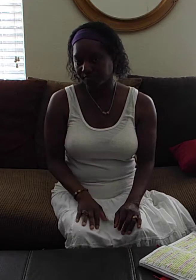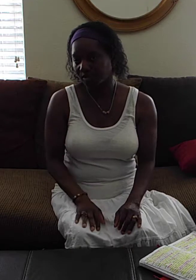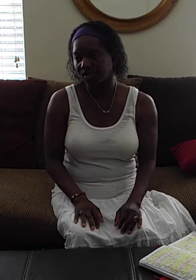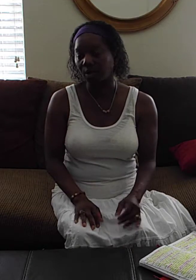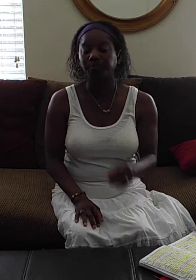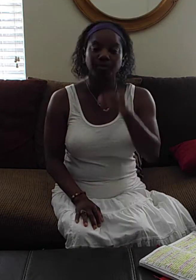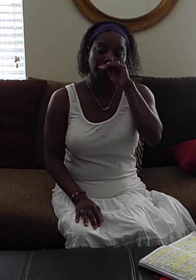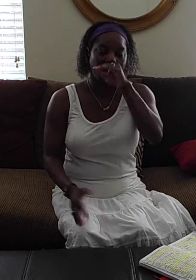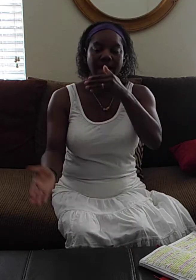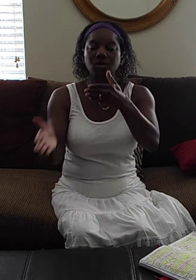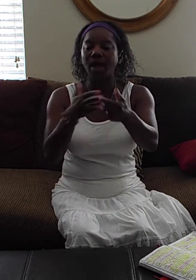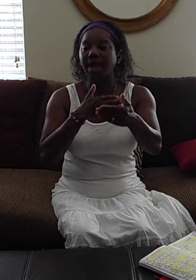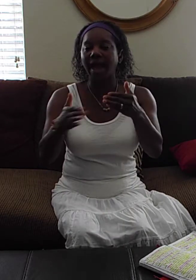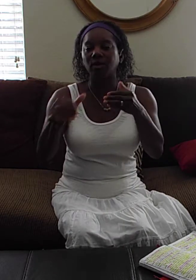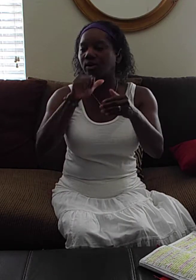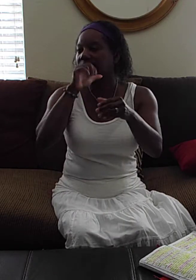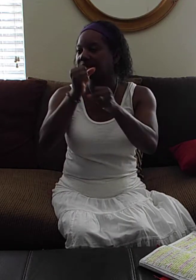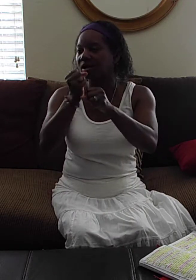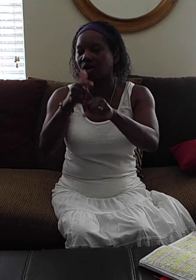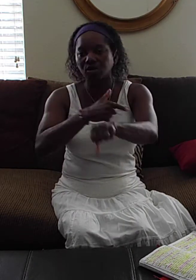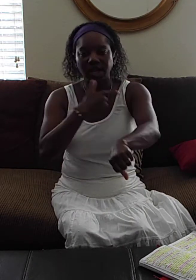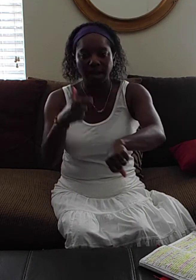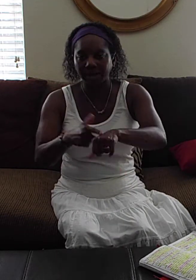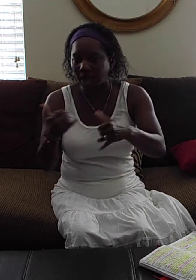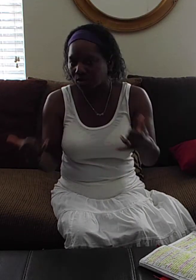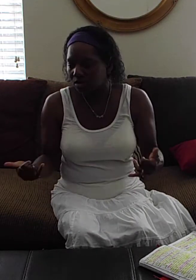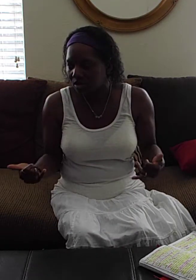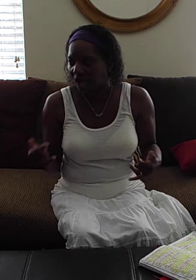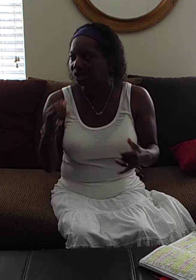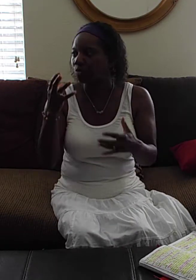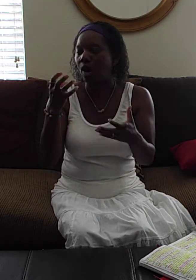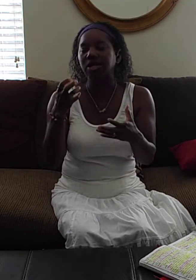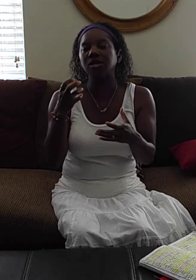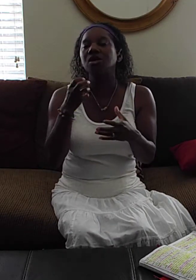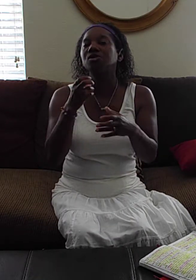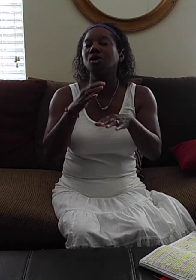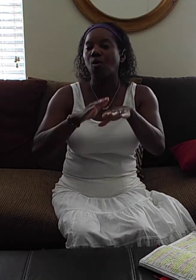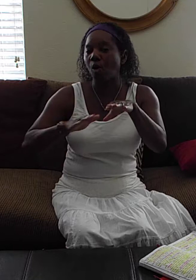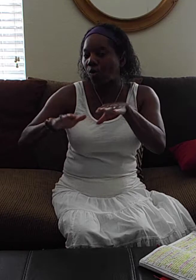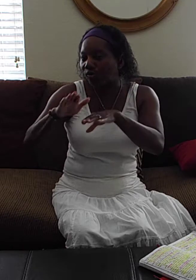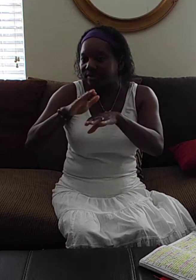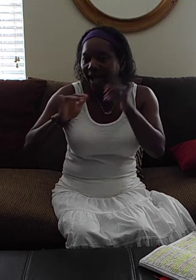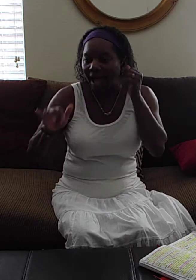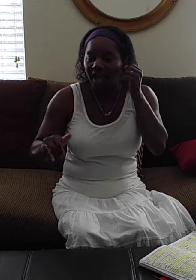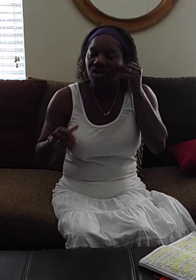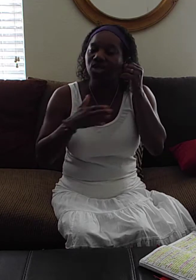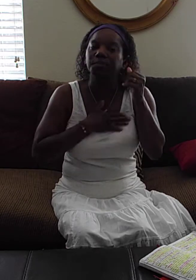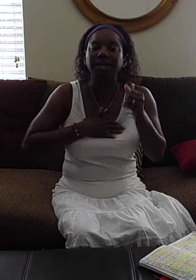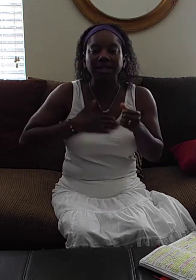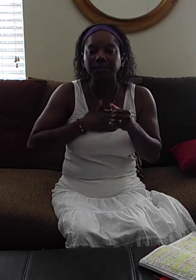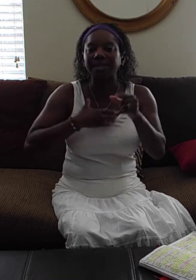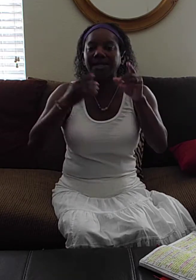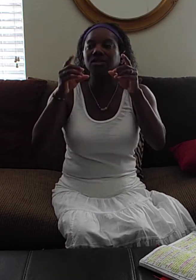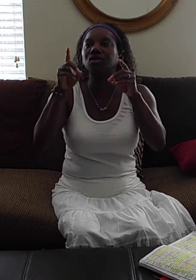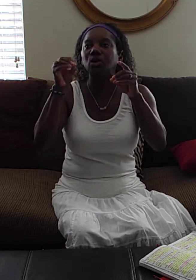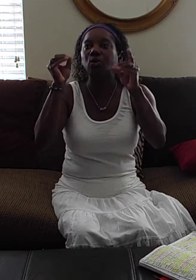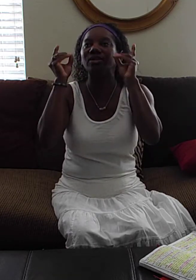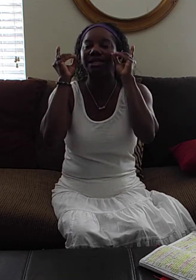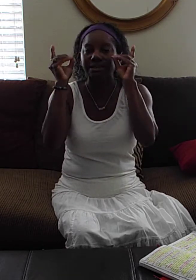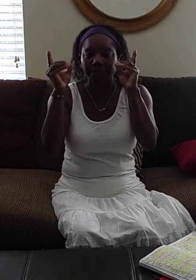Verse 1-3. So, anyway, I don't want to take a long time now. I just wanted to go over that. Just please, please do the disciplining.